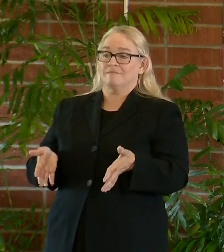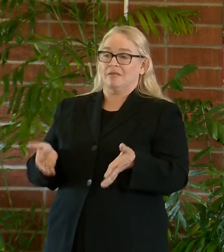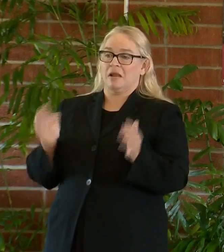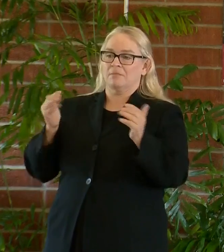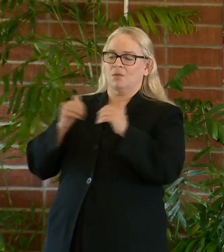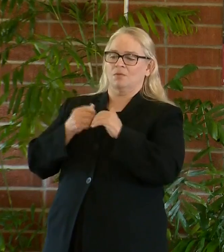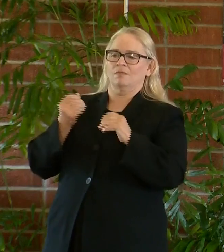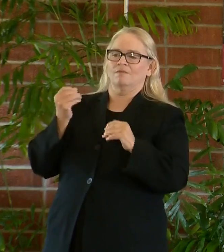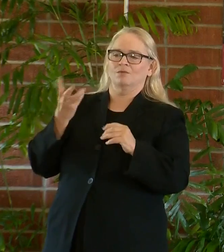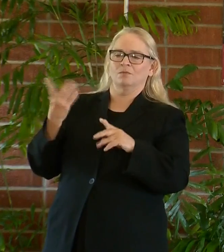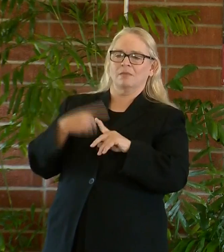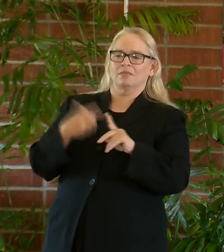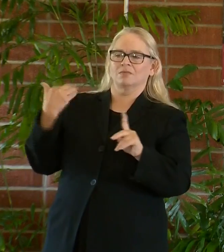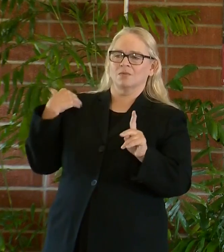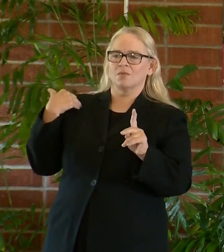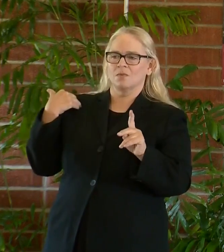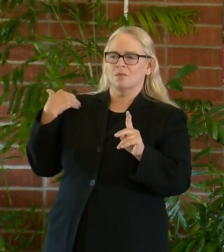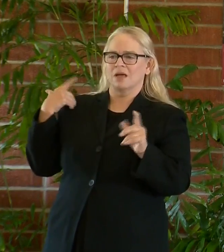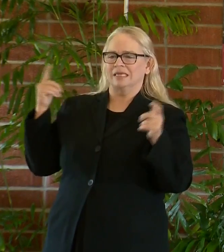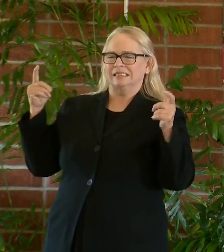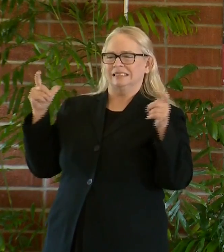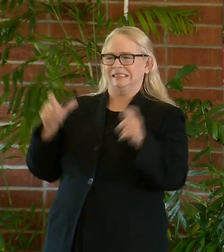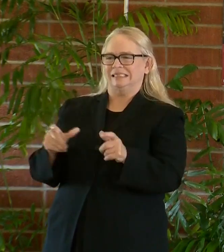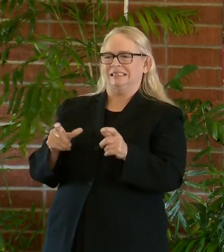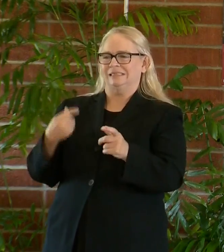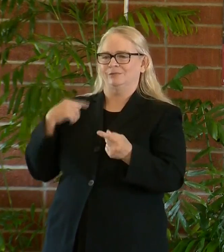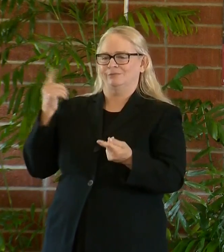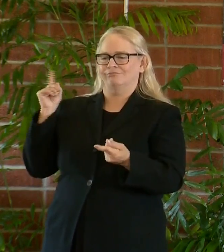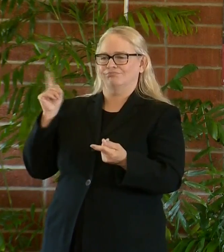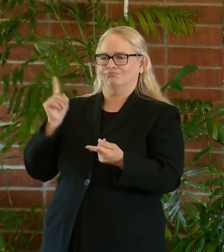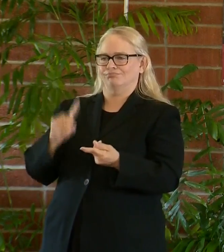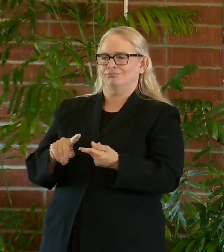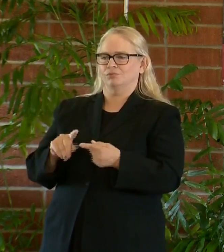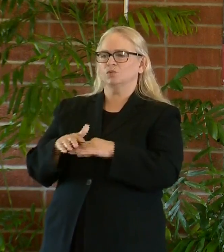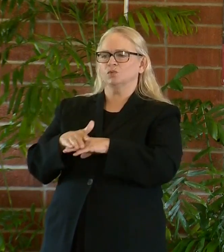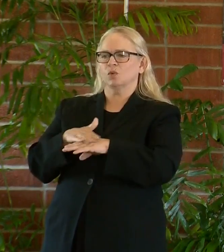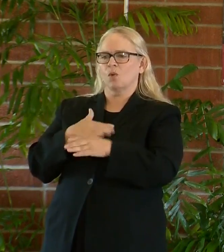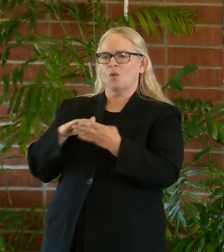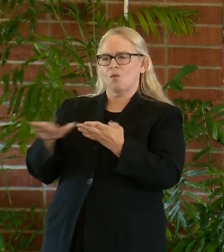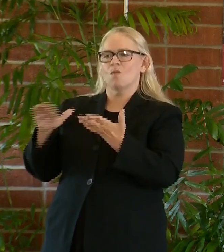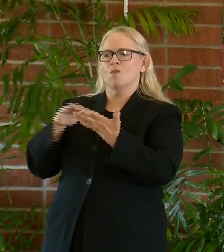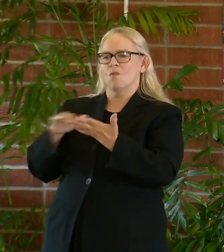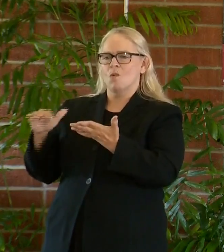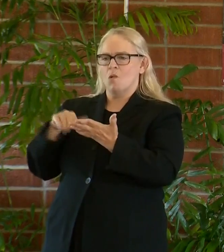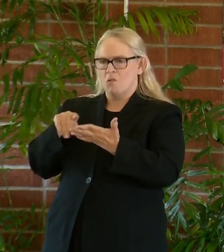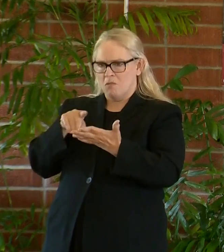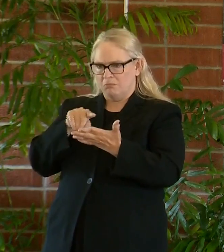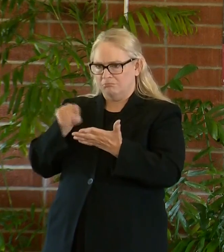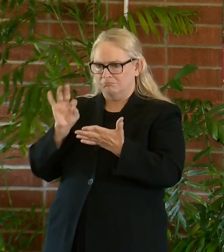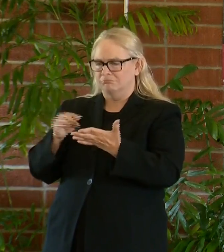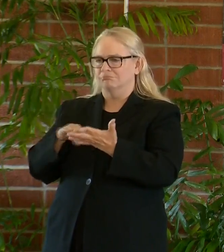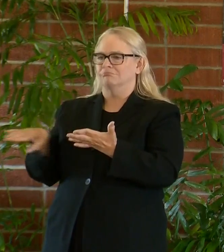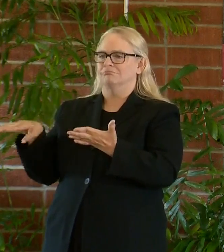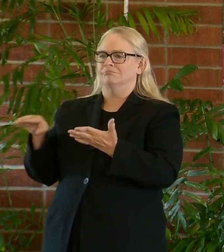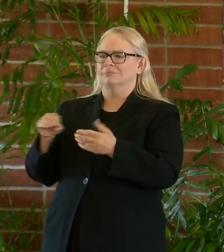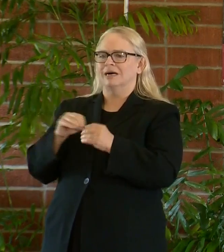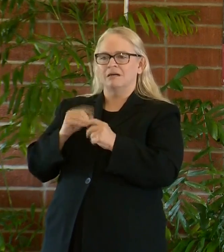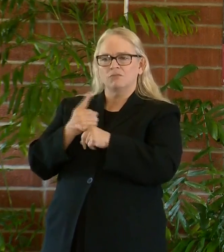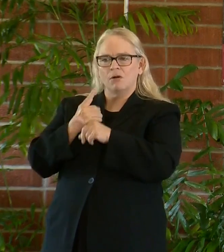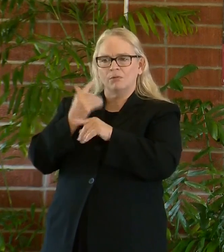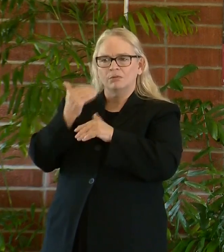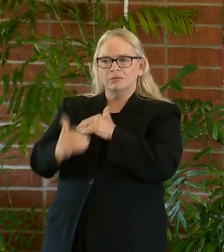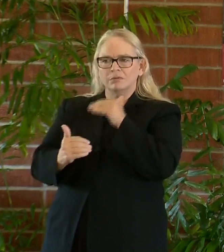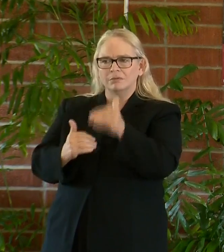So we're moving in a methodical way, but a judicious way, and we have a criteria